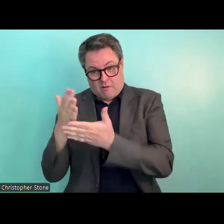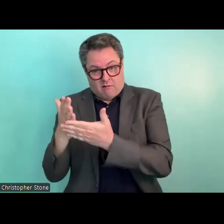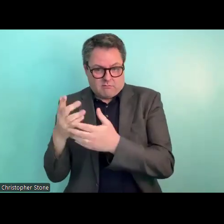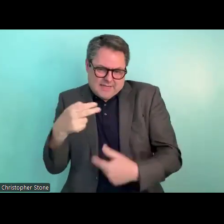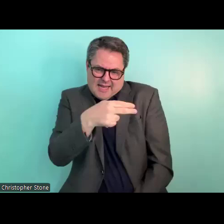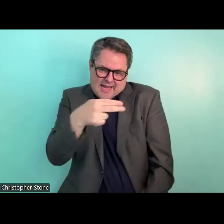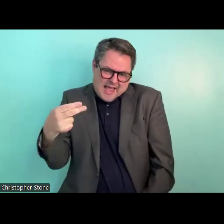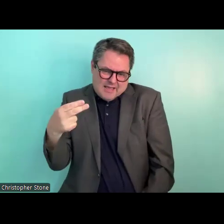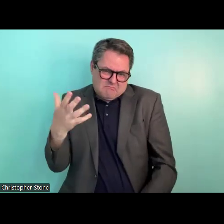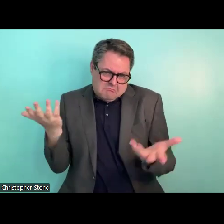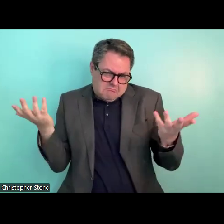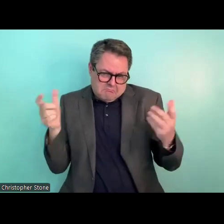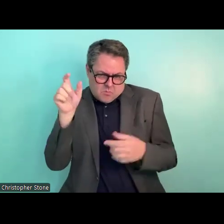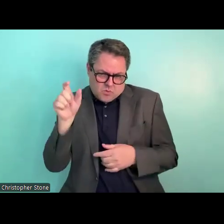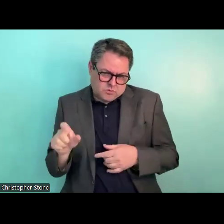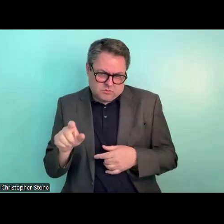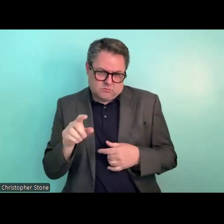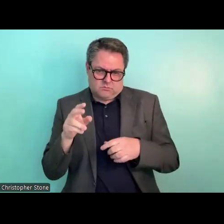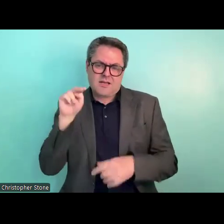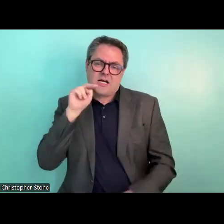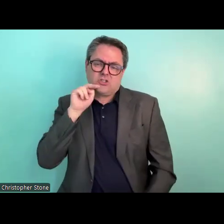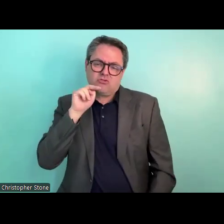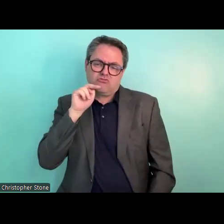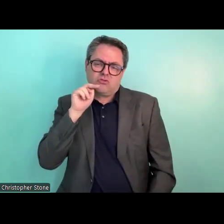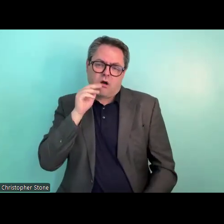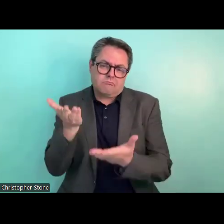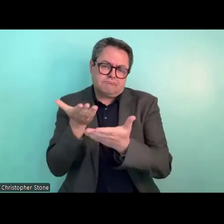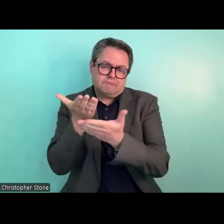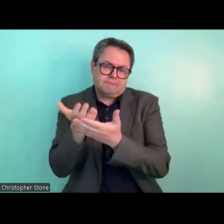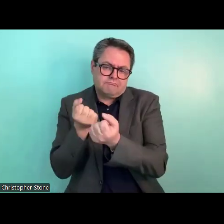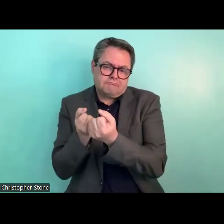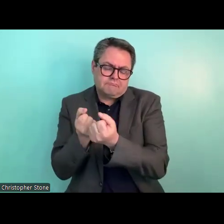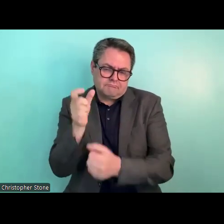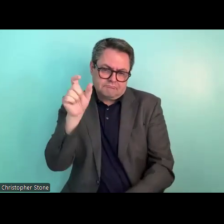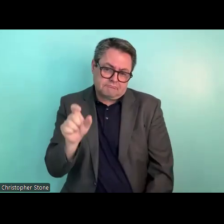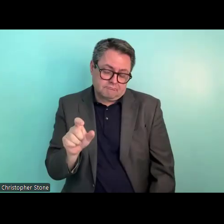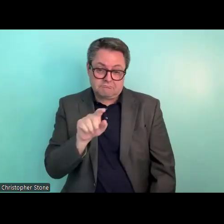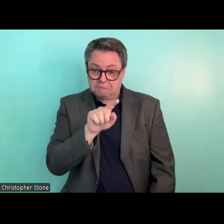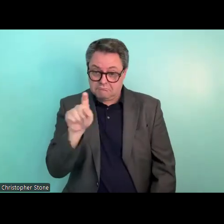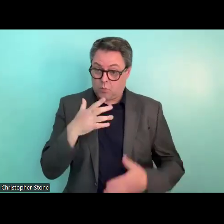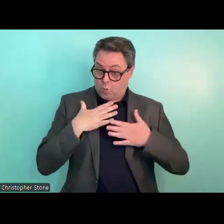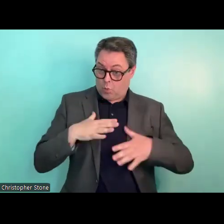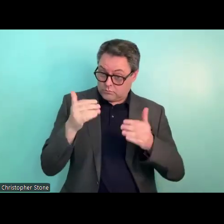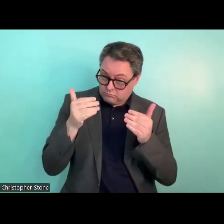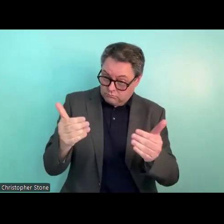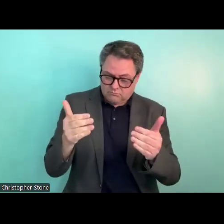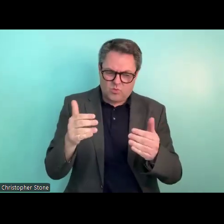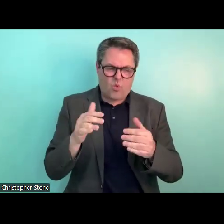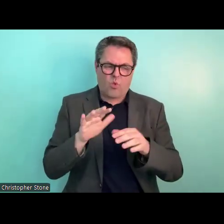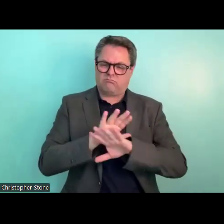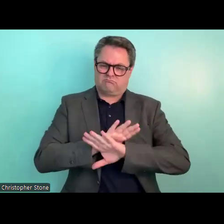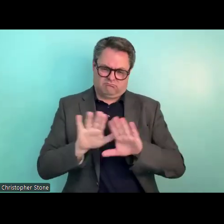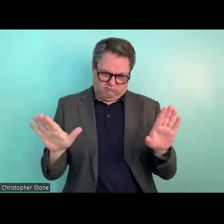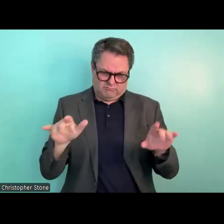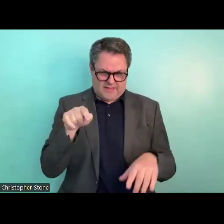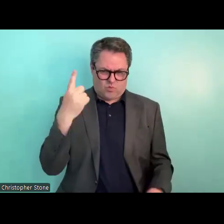national members? I think this is one thing that we can continue with. It's just the name of that person. They're from Nigeria. If people